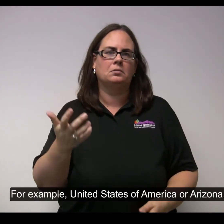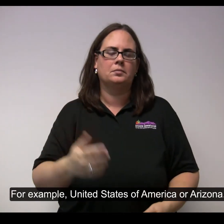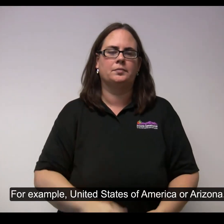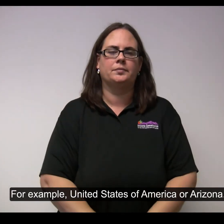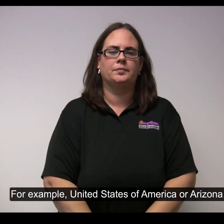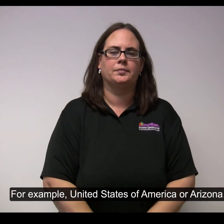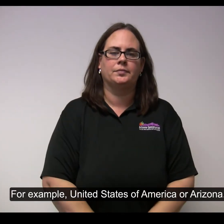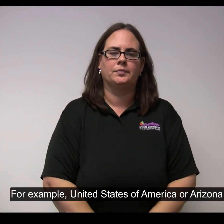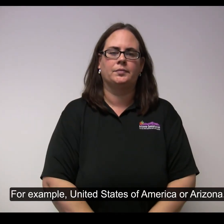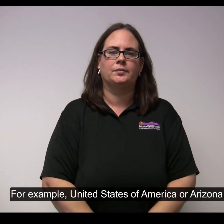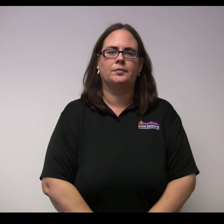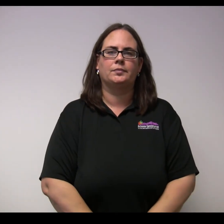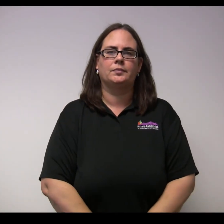or Arizona.